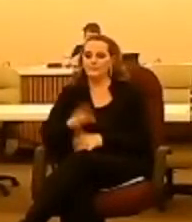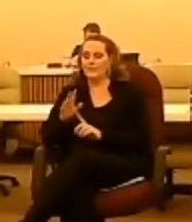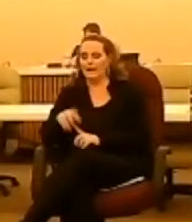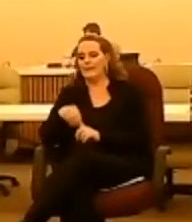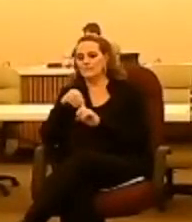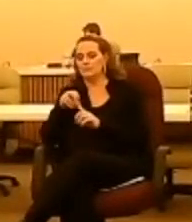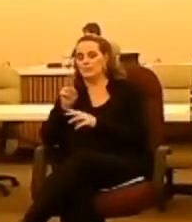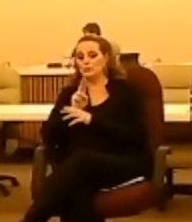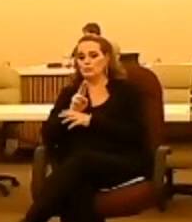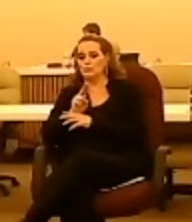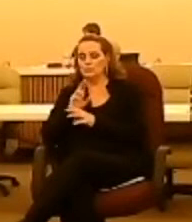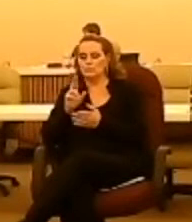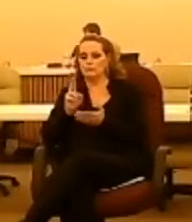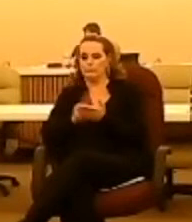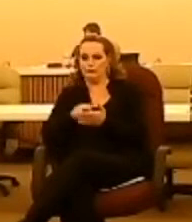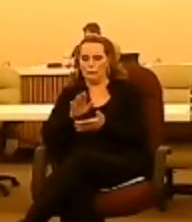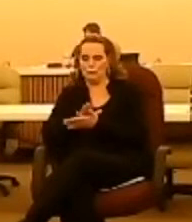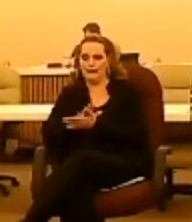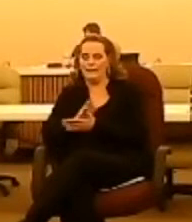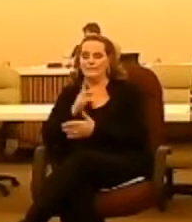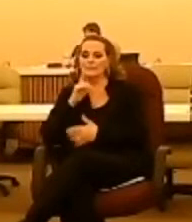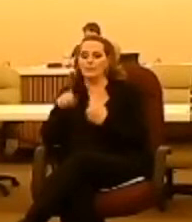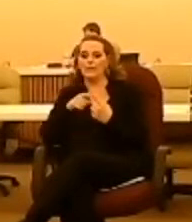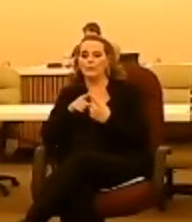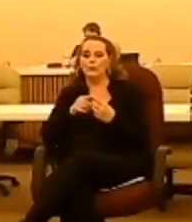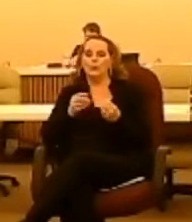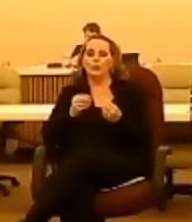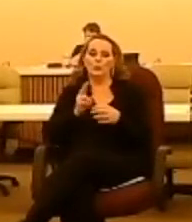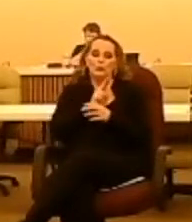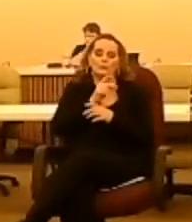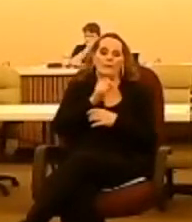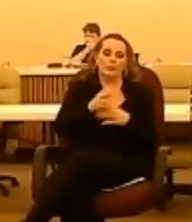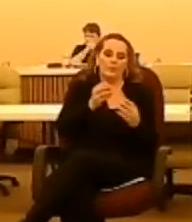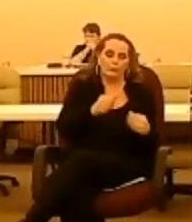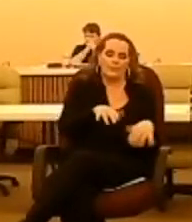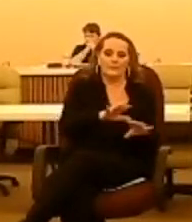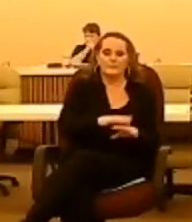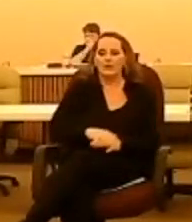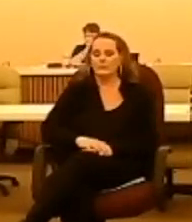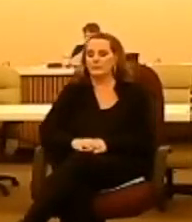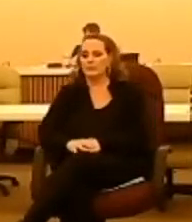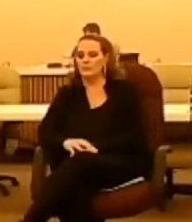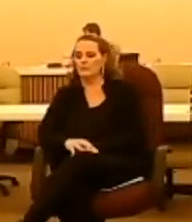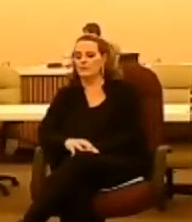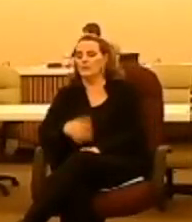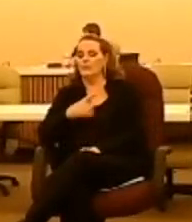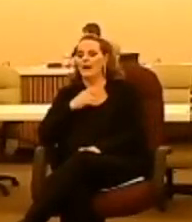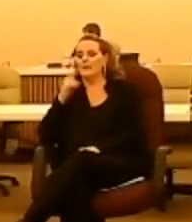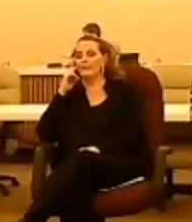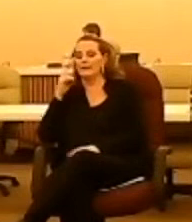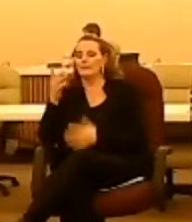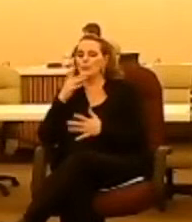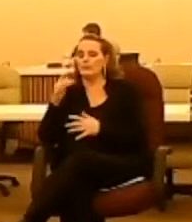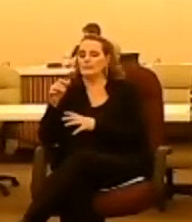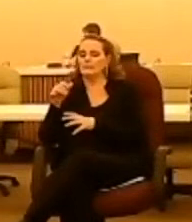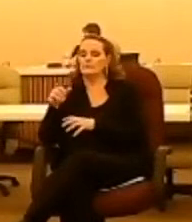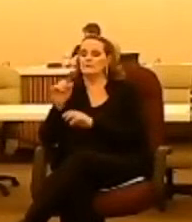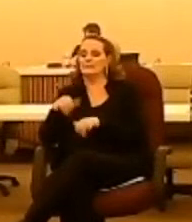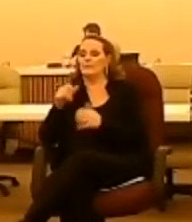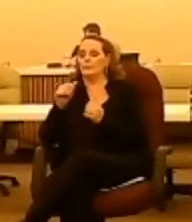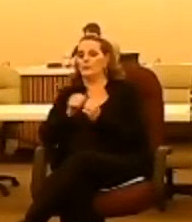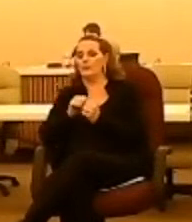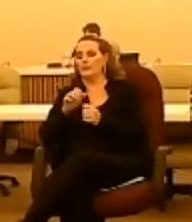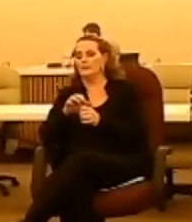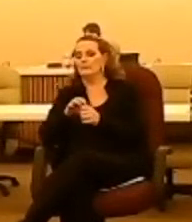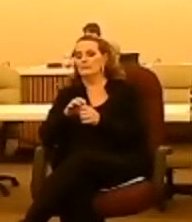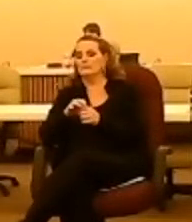of the property. Special use permits, of course, carry a favorable legal presumption. And I think it's consistent with the spirit of the section